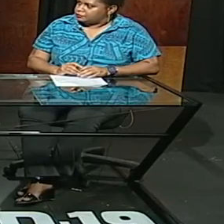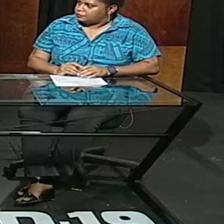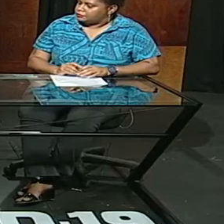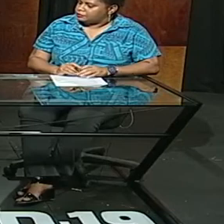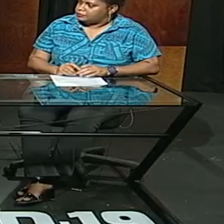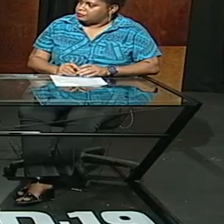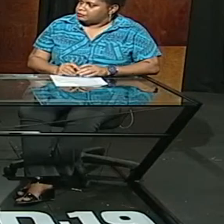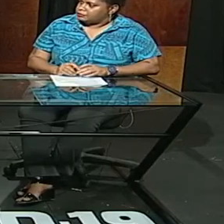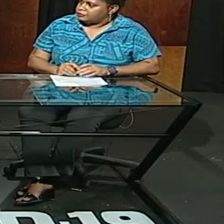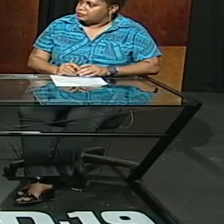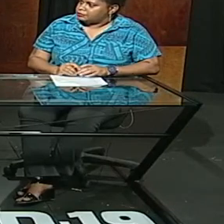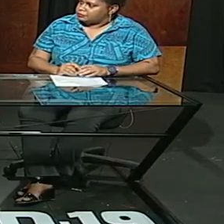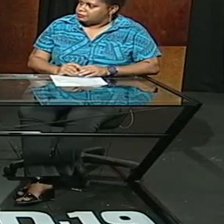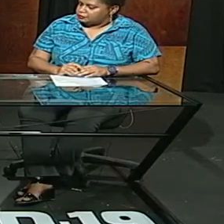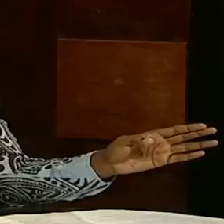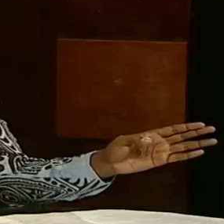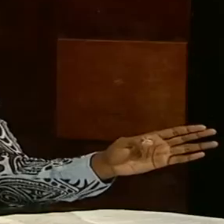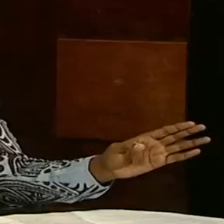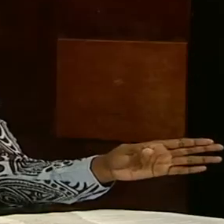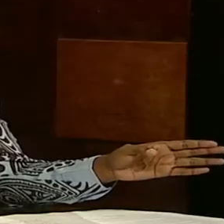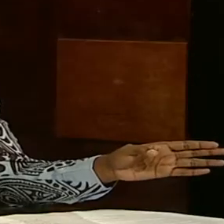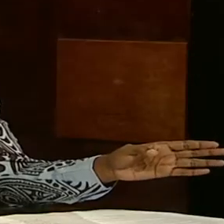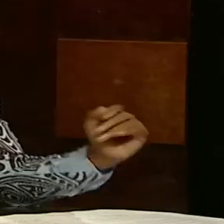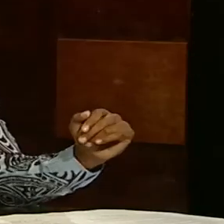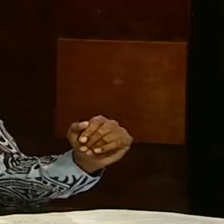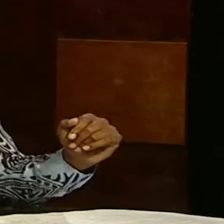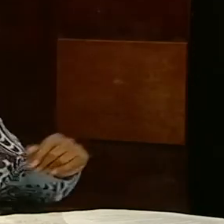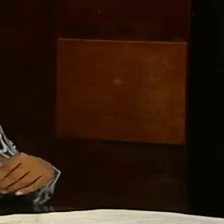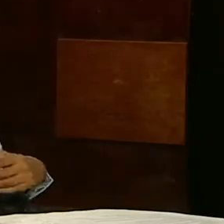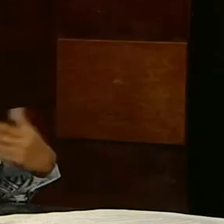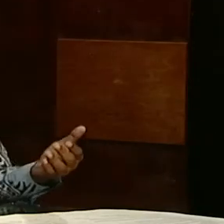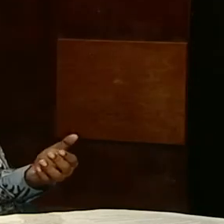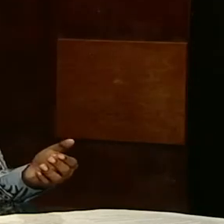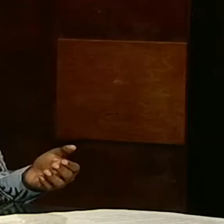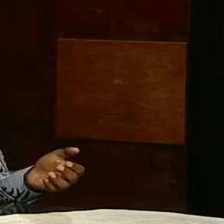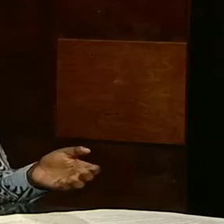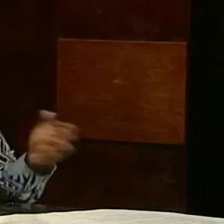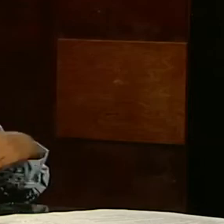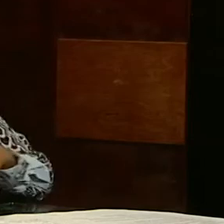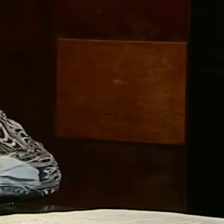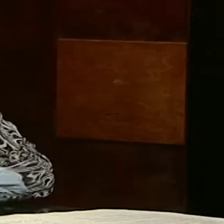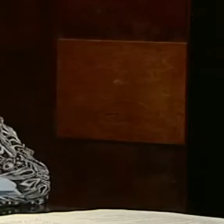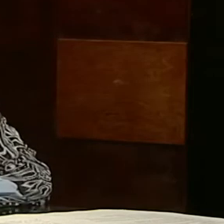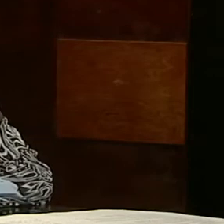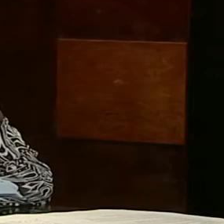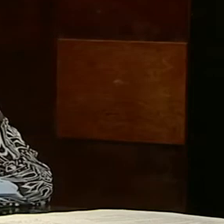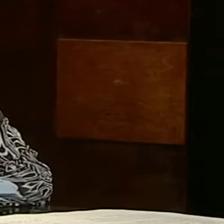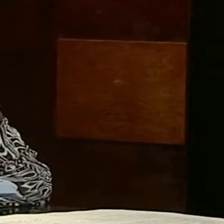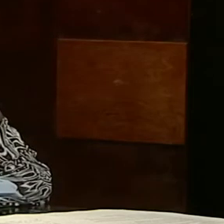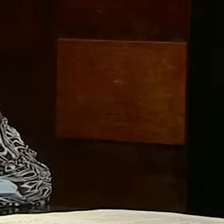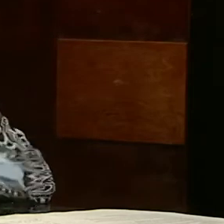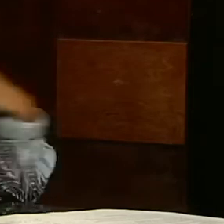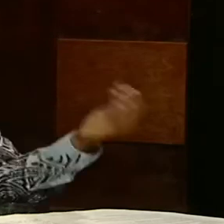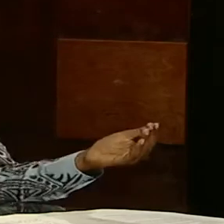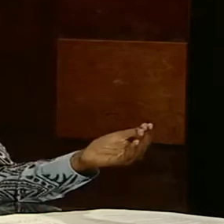health talk where government na all health work man Mary give him long. You may buy me alright ah. Oliglik talk all same. You may must wash him hand one